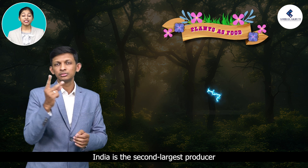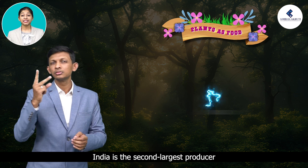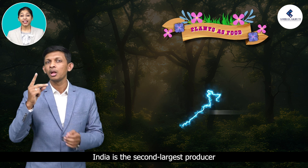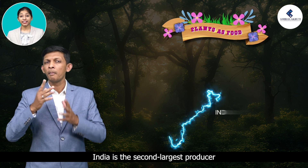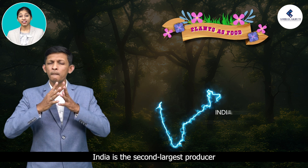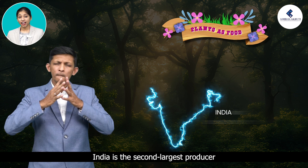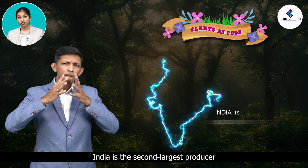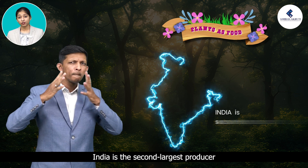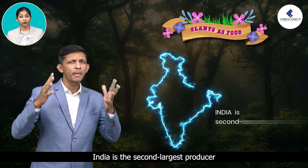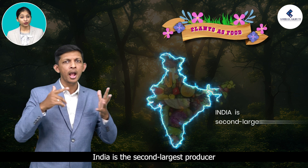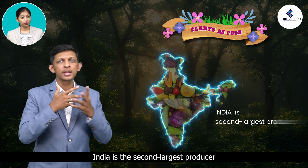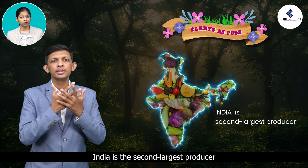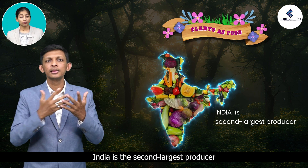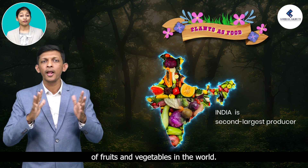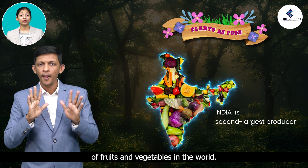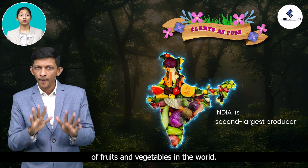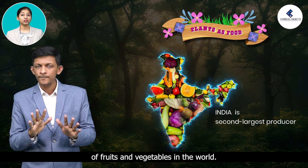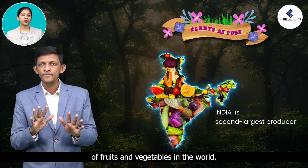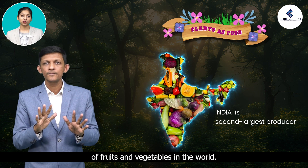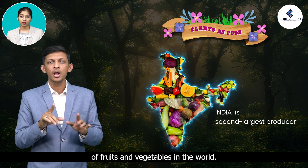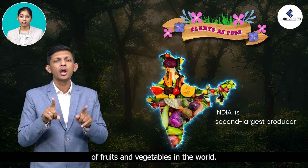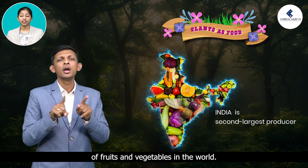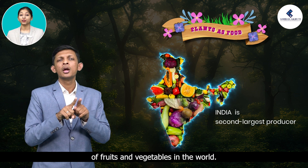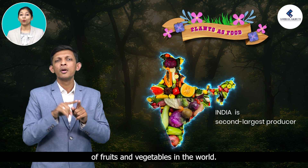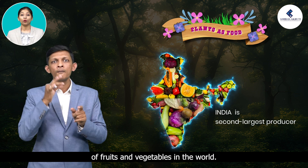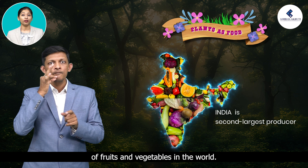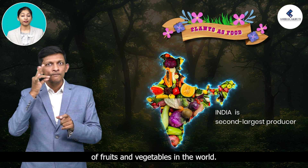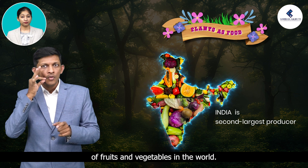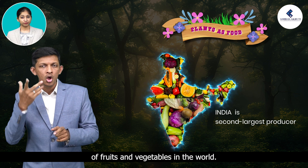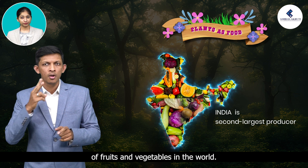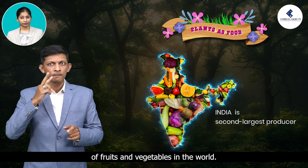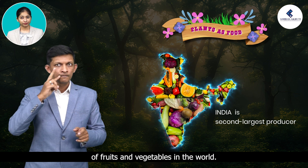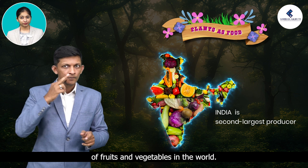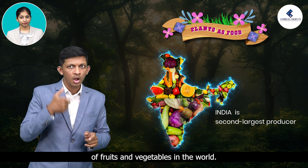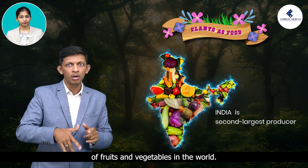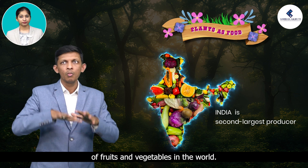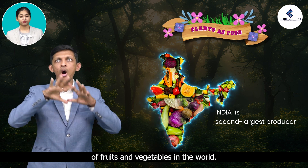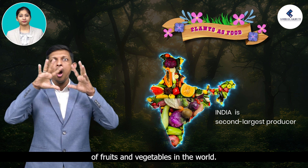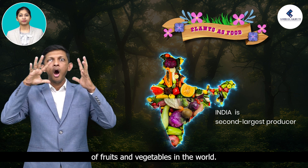India is the second largest producer of fruits and vegetables in the world.